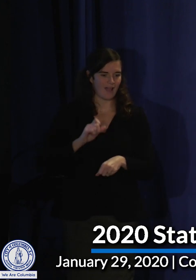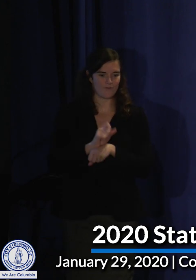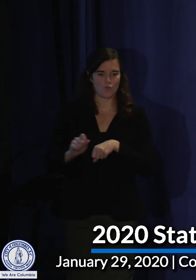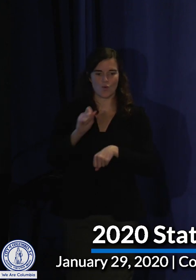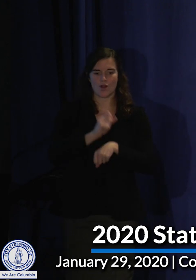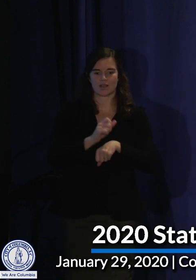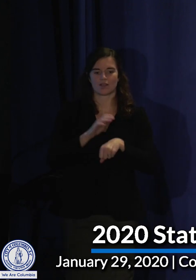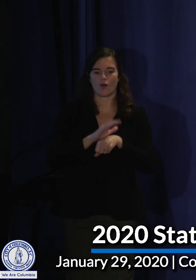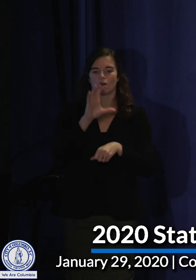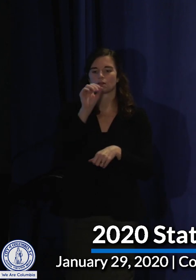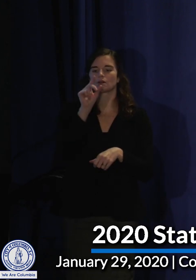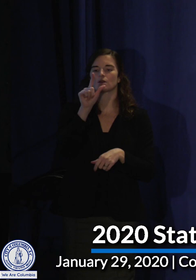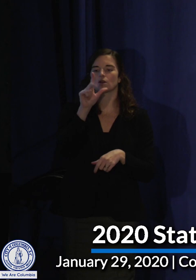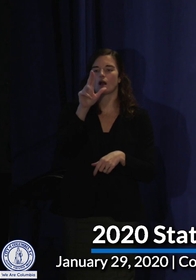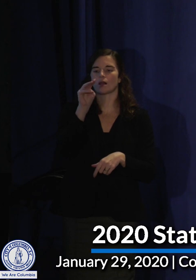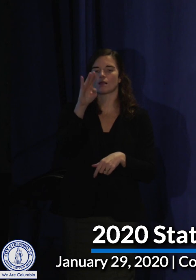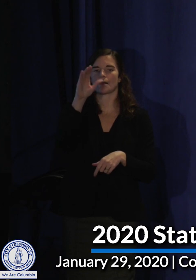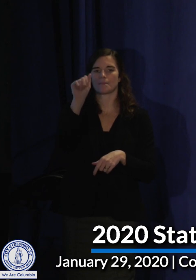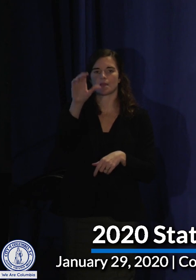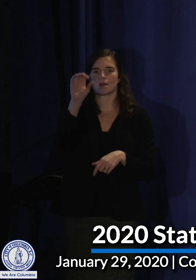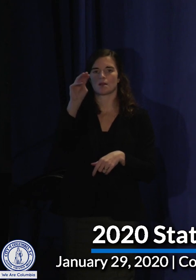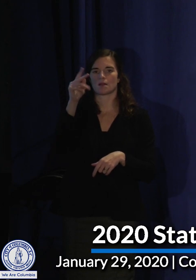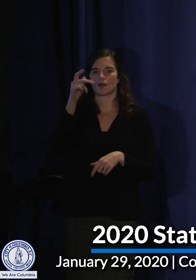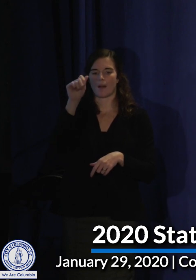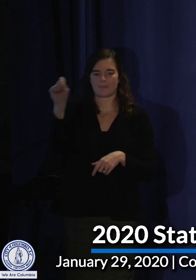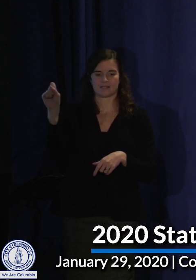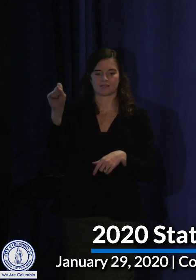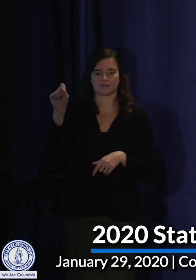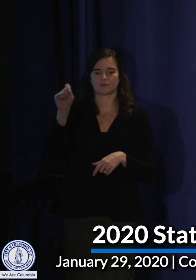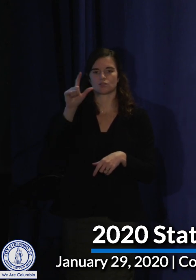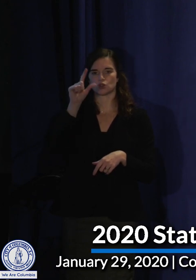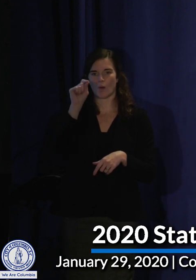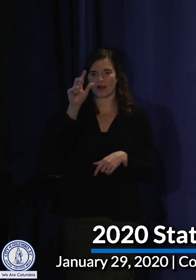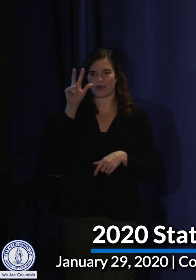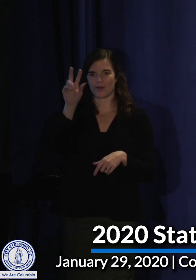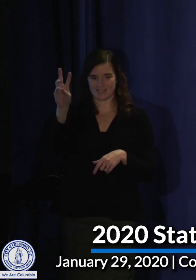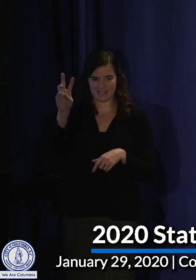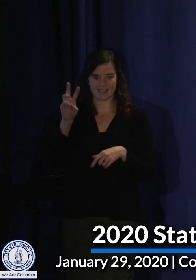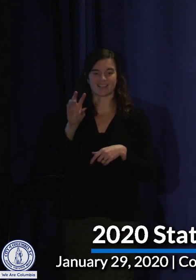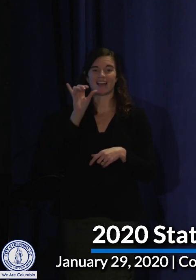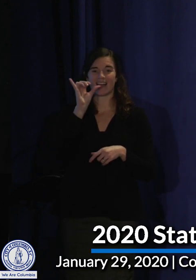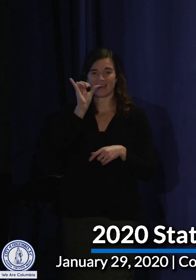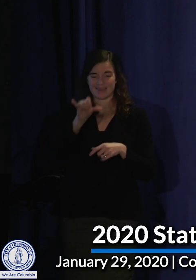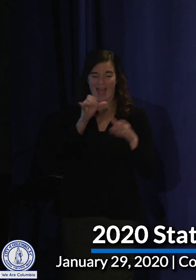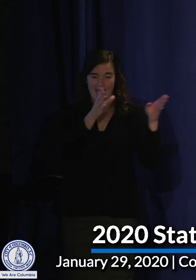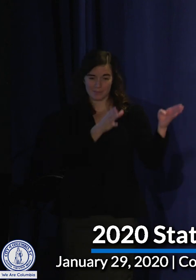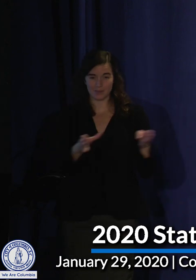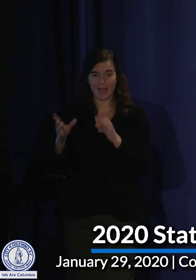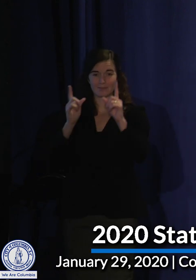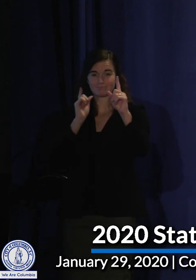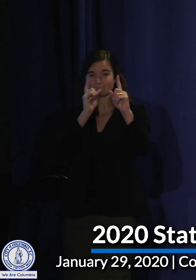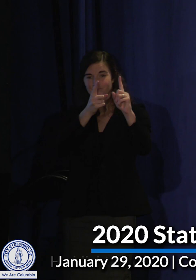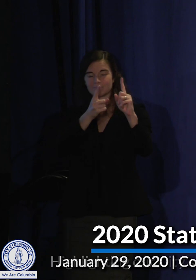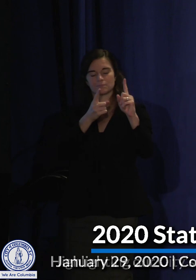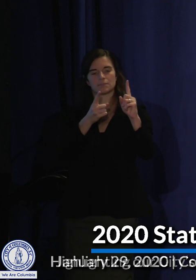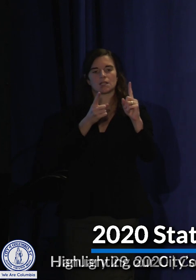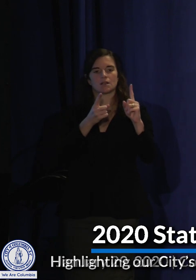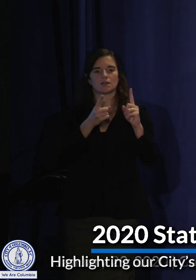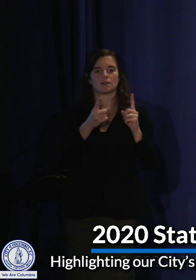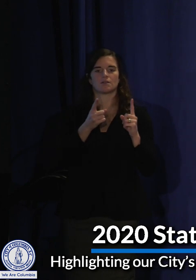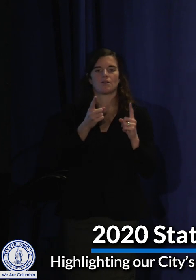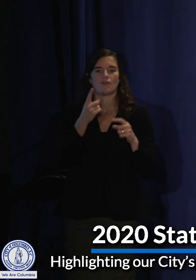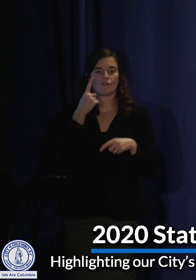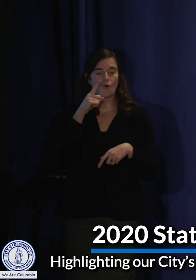Columbia Compass and Vision 2036. This directional and aspirational plan was empowered by engaging